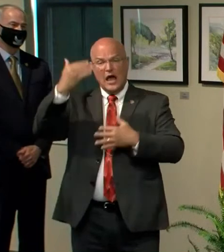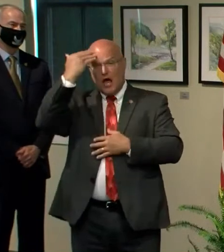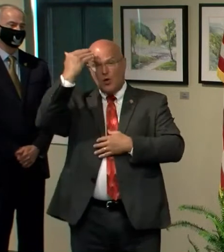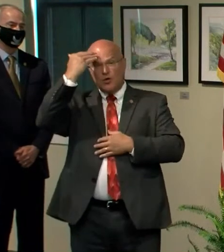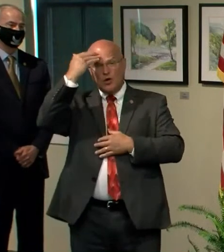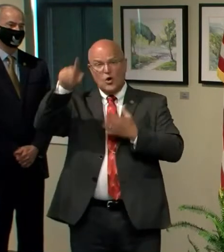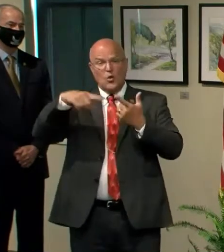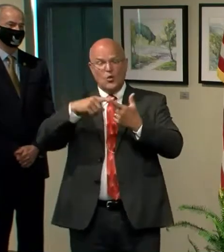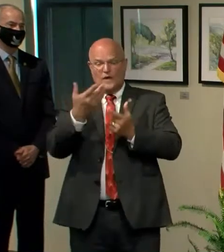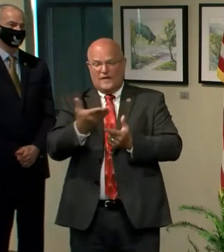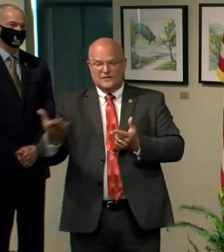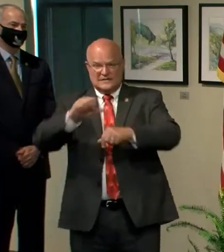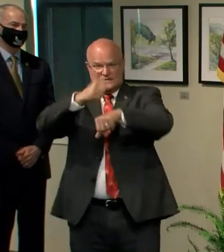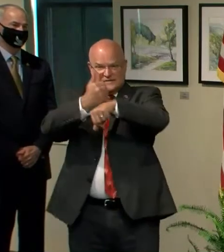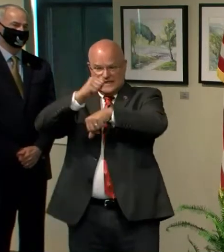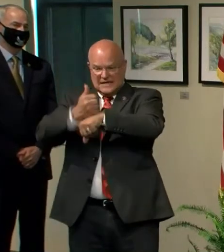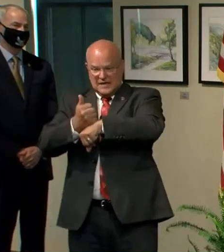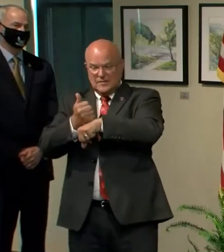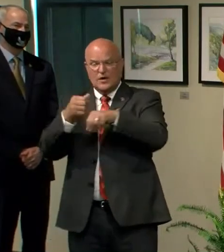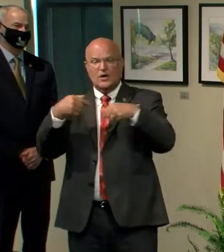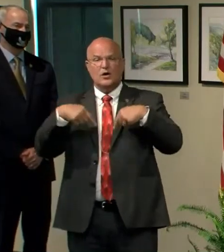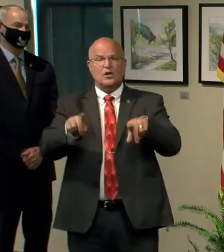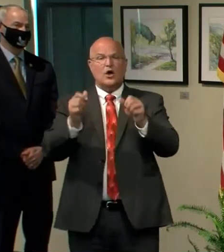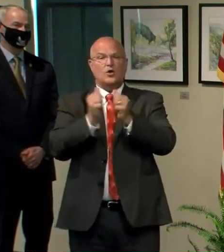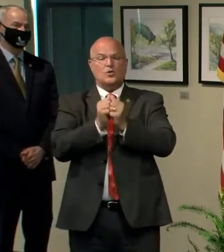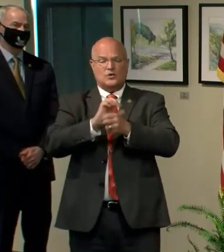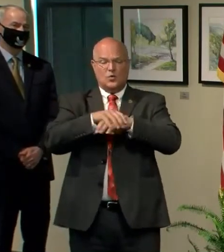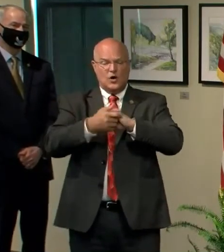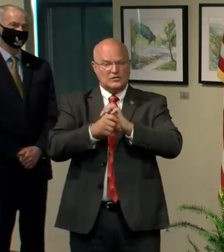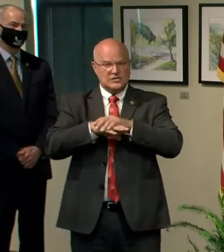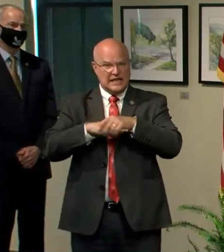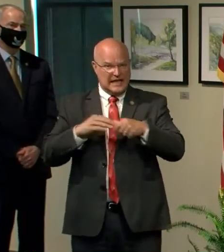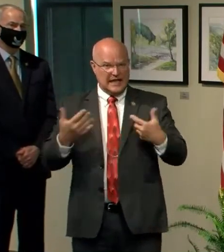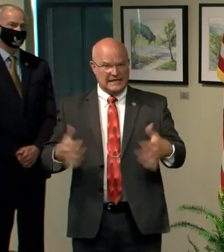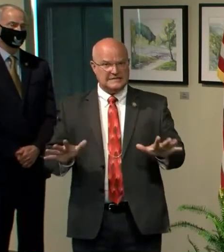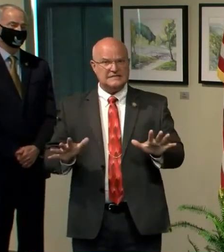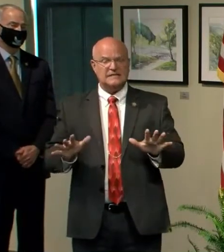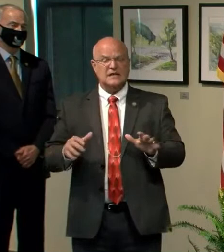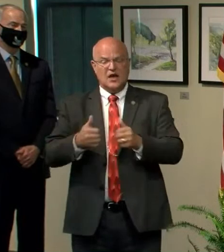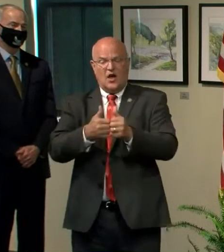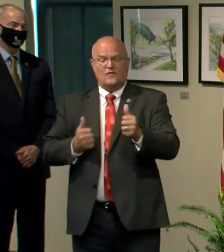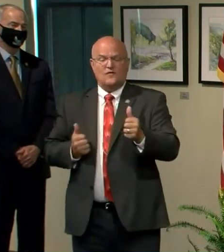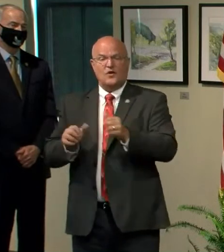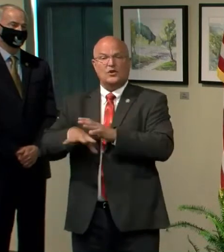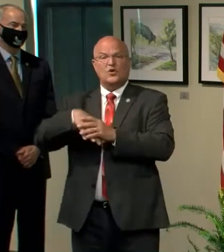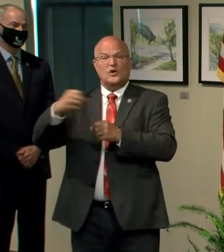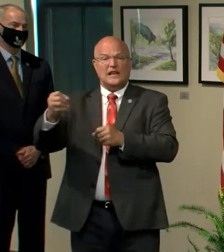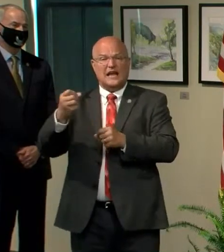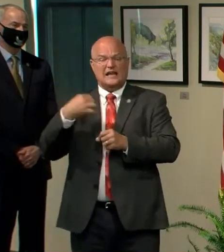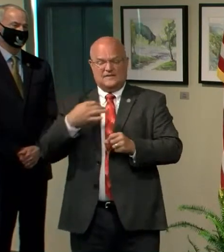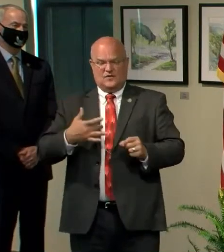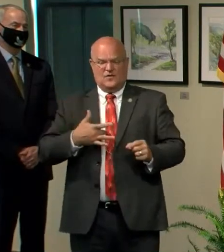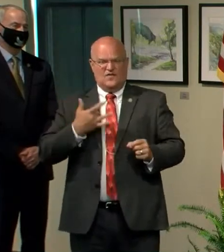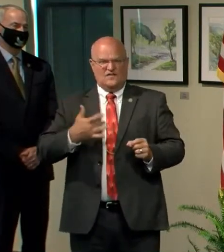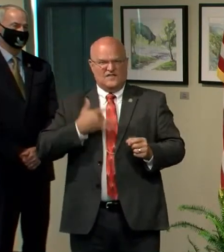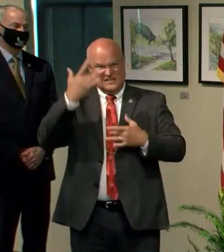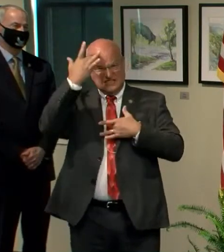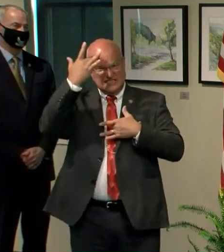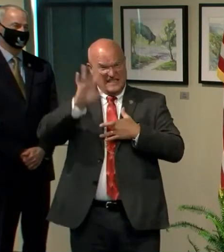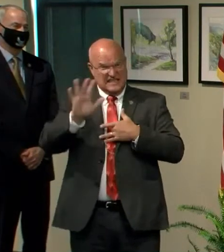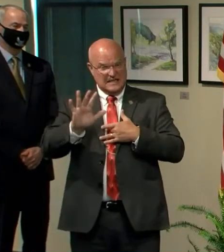know that when those things are in place, along with washing hands, avoiding going out if you're symptomatic,